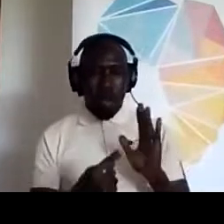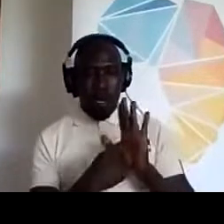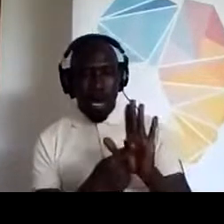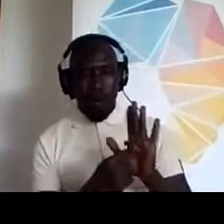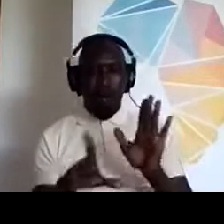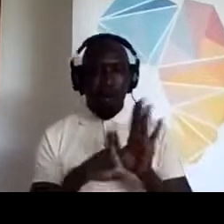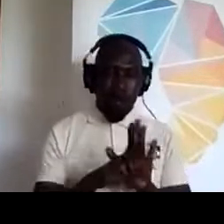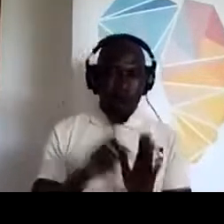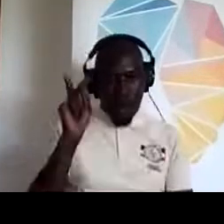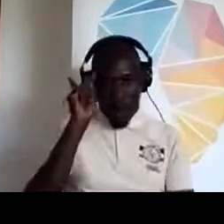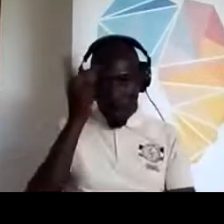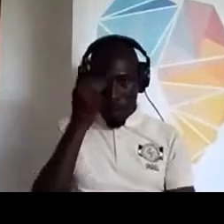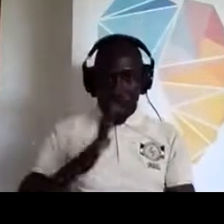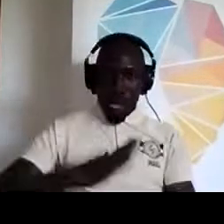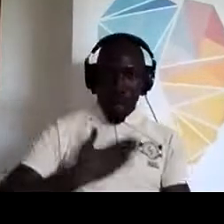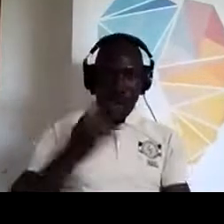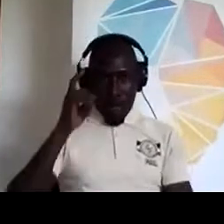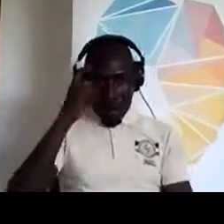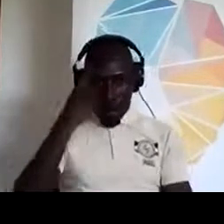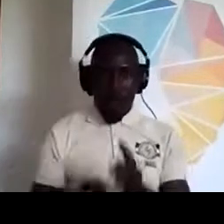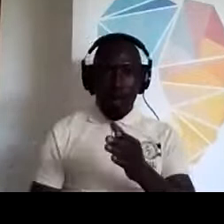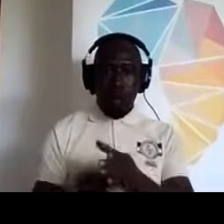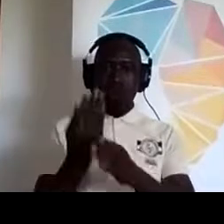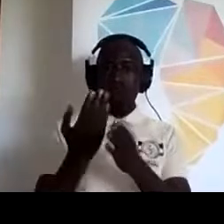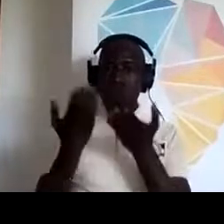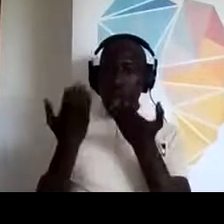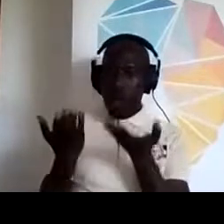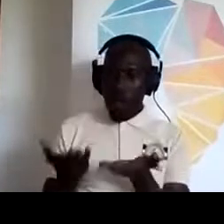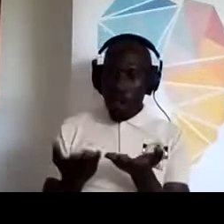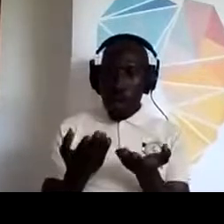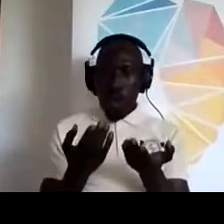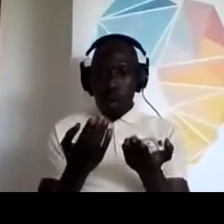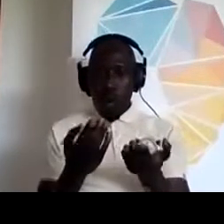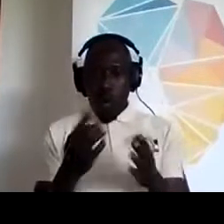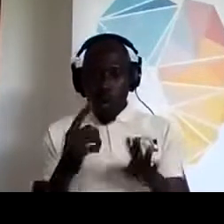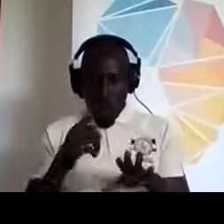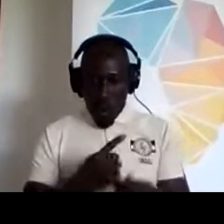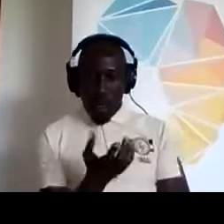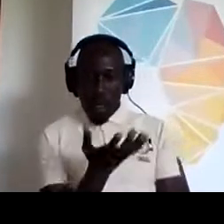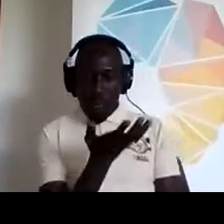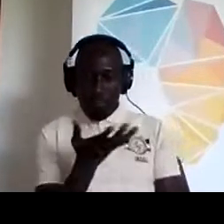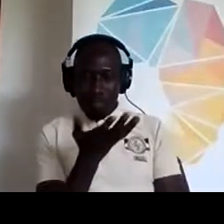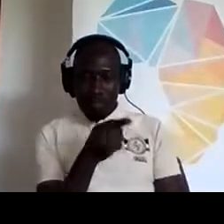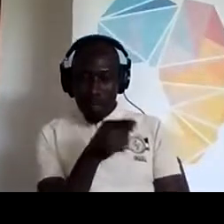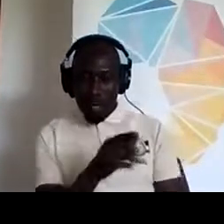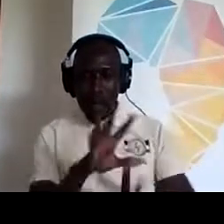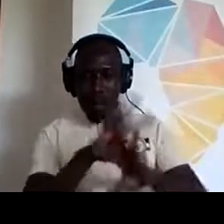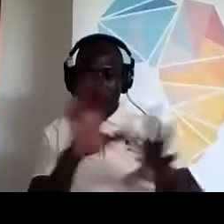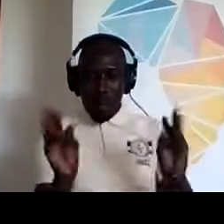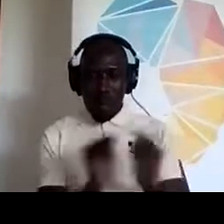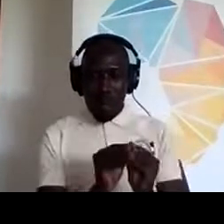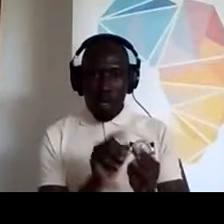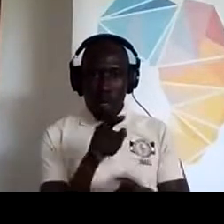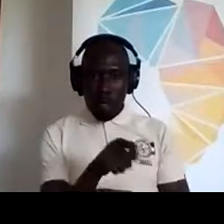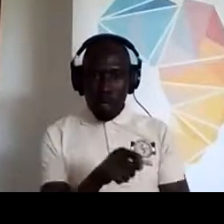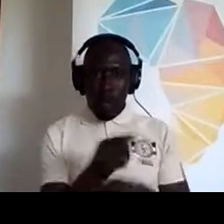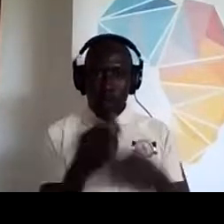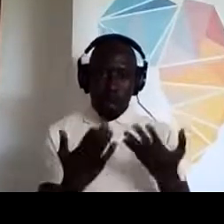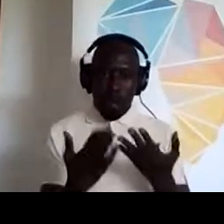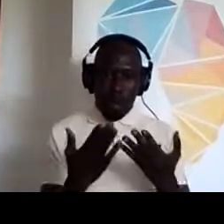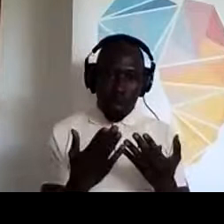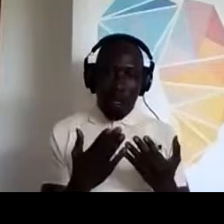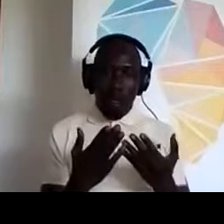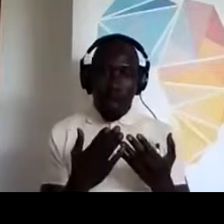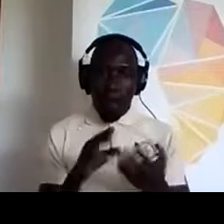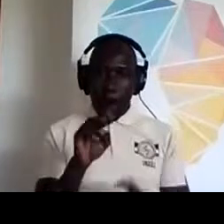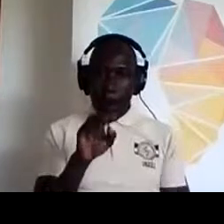our government has put in place. So when we analyzed these, we concluded that unfortunately in